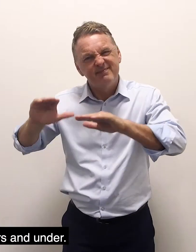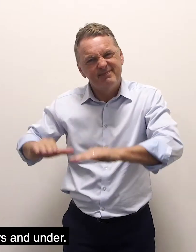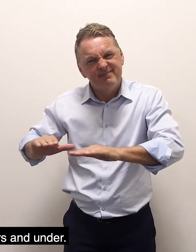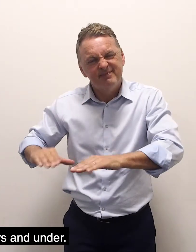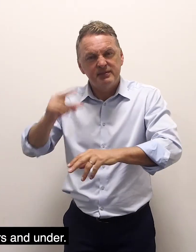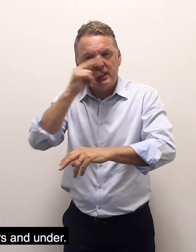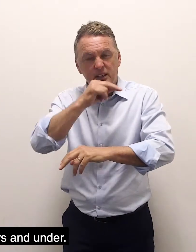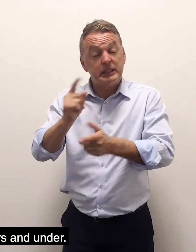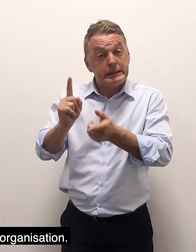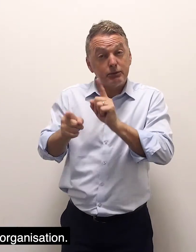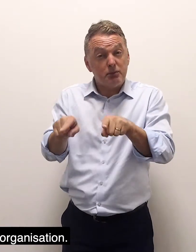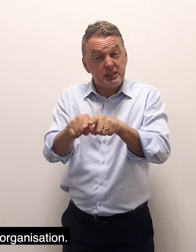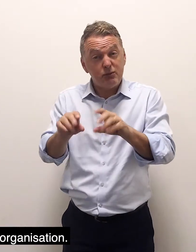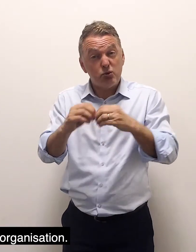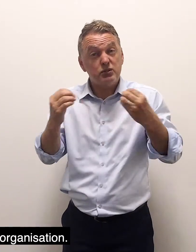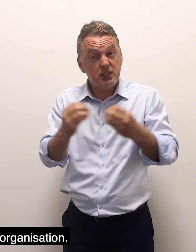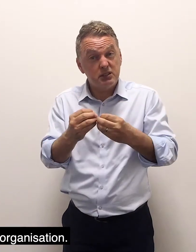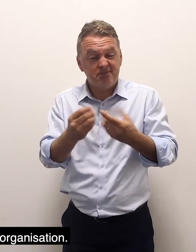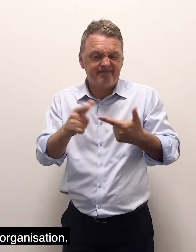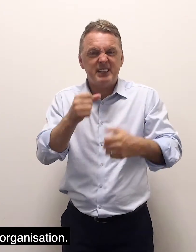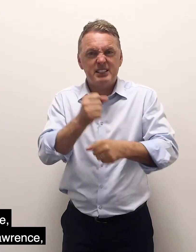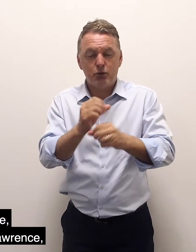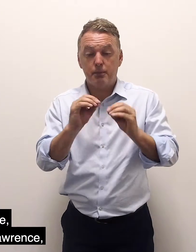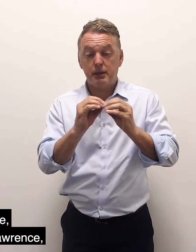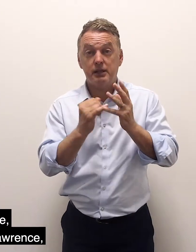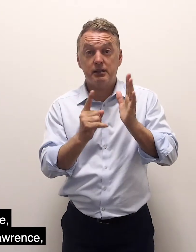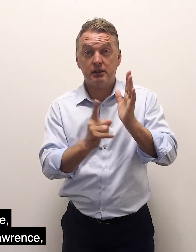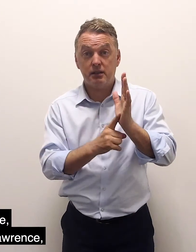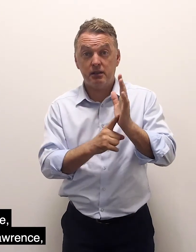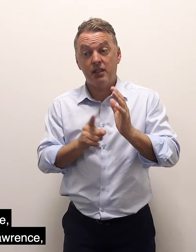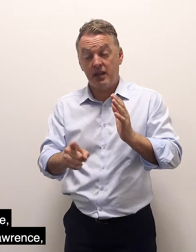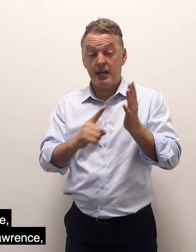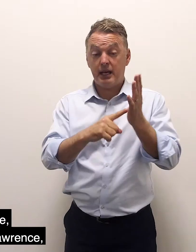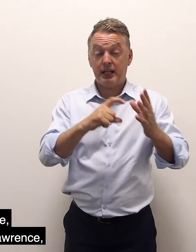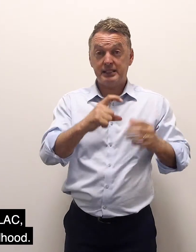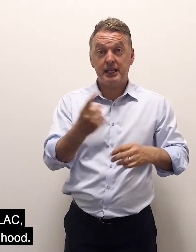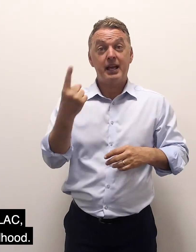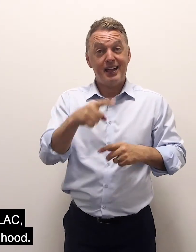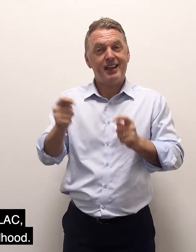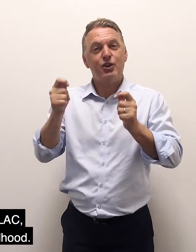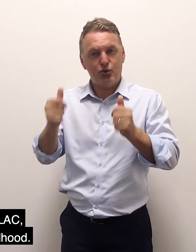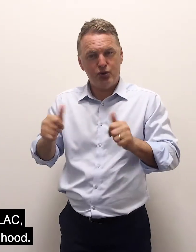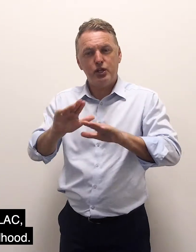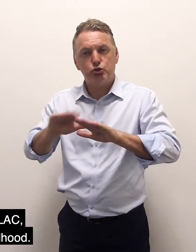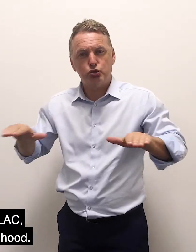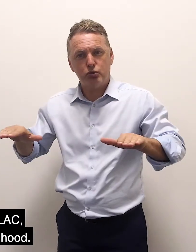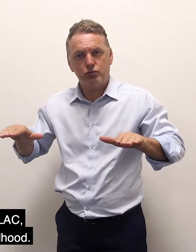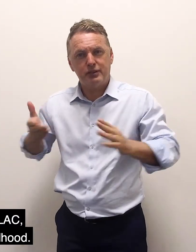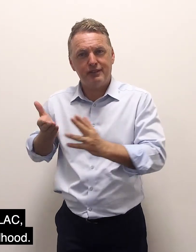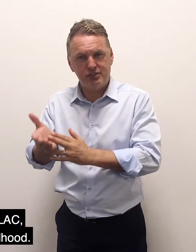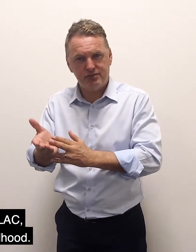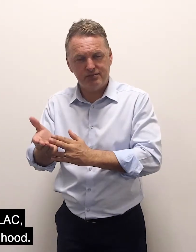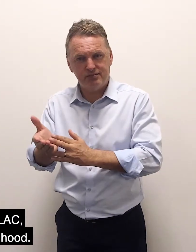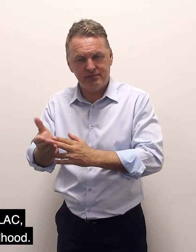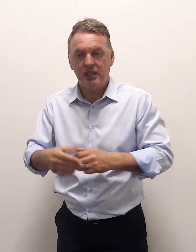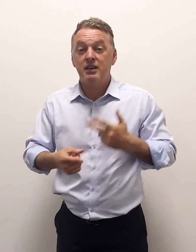people 6 years and under. Sometimes it's the same organisation. So for example, Brotherhood of St Lawrence, they're both the LAC and the